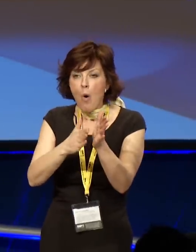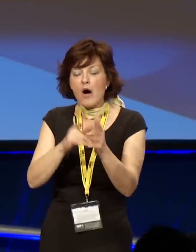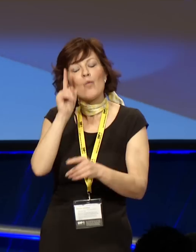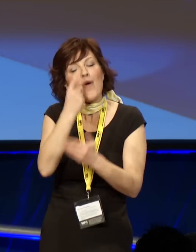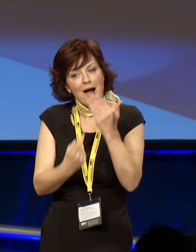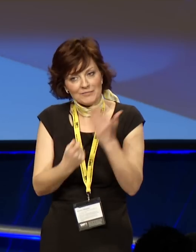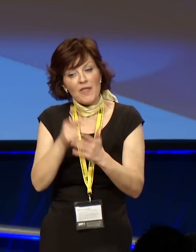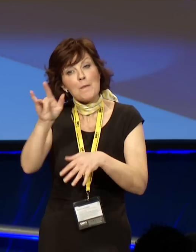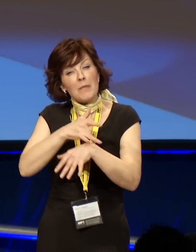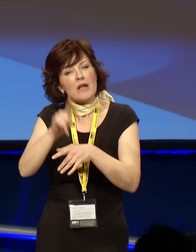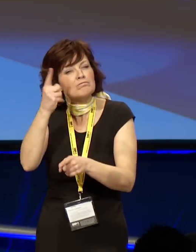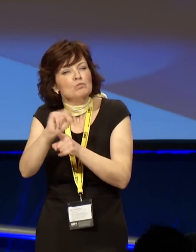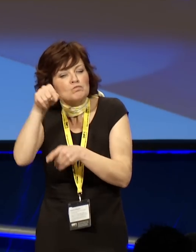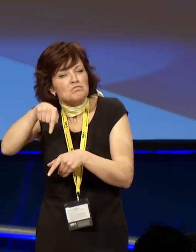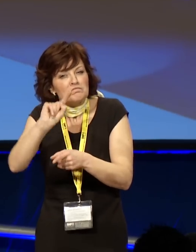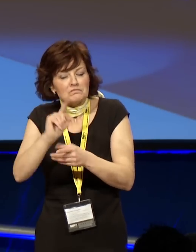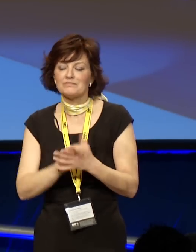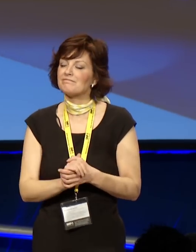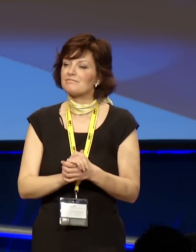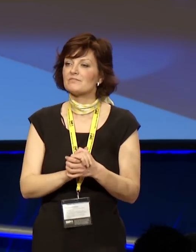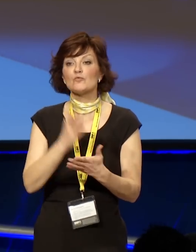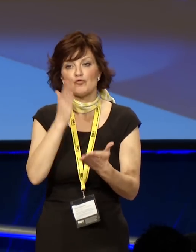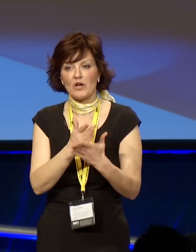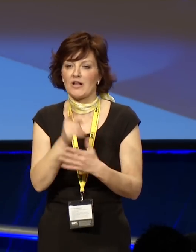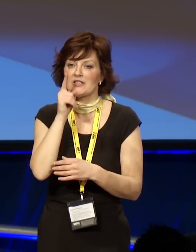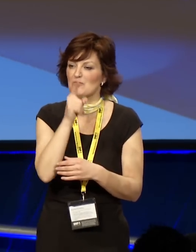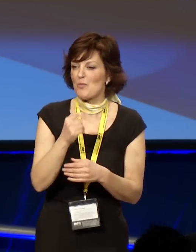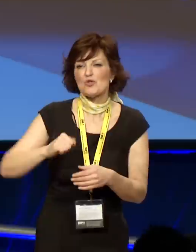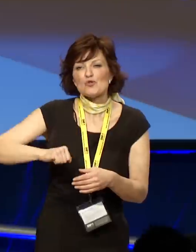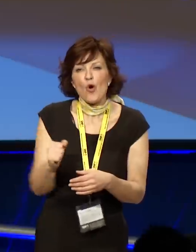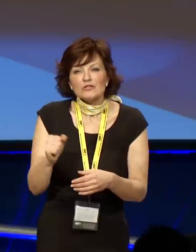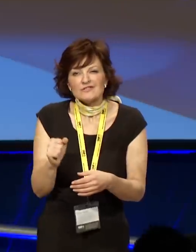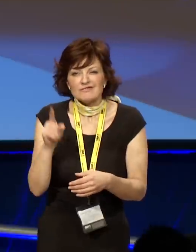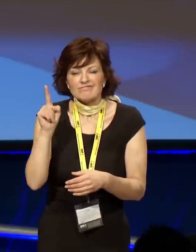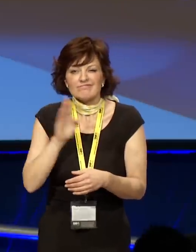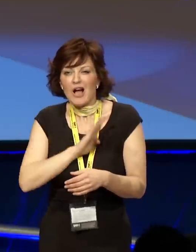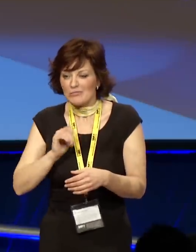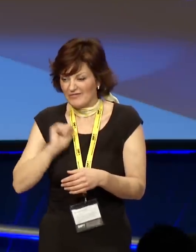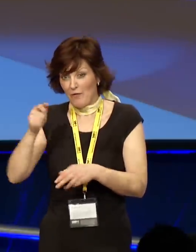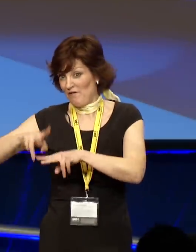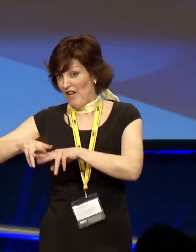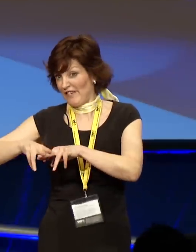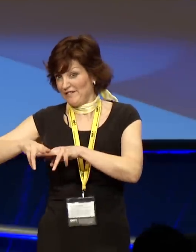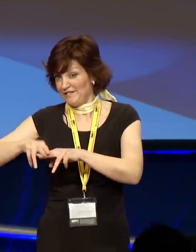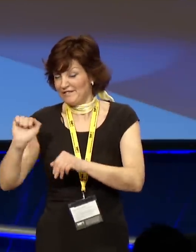about, it's about Scottish squaddies from the Black Watch country in Fife, actually,